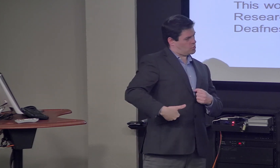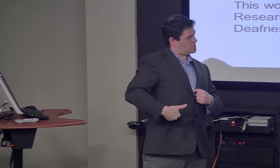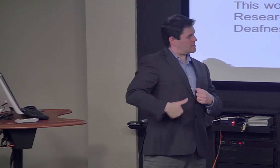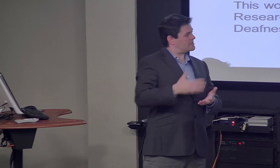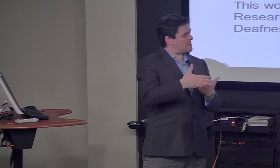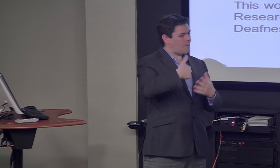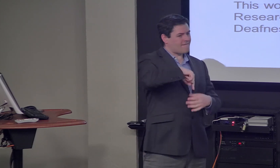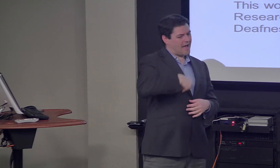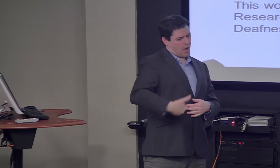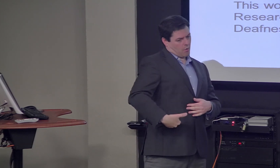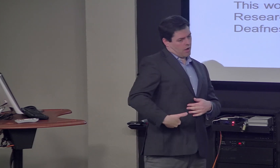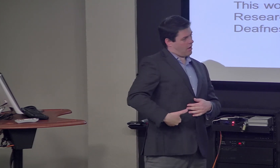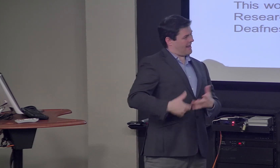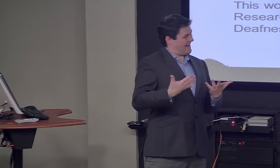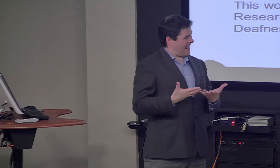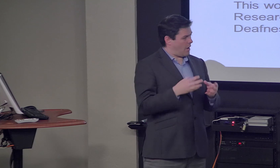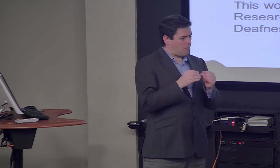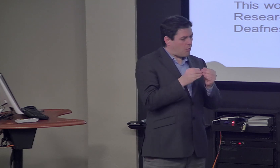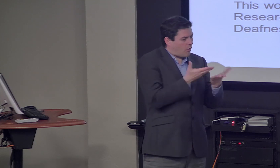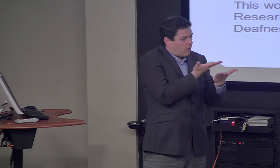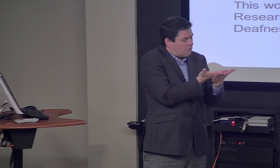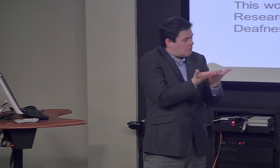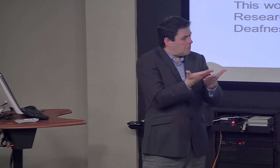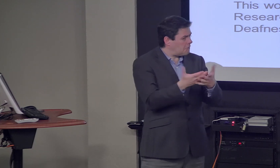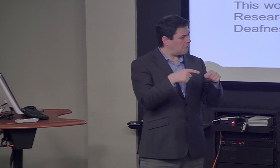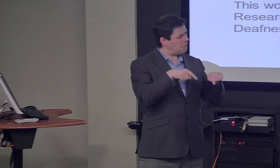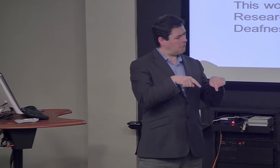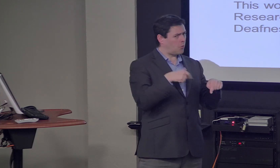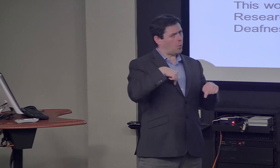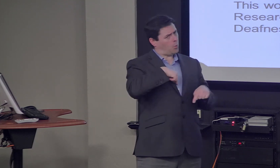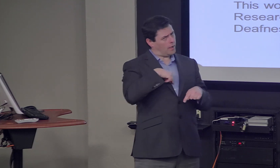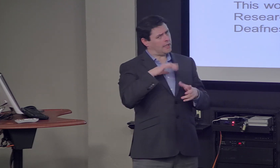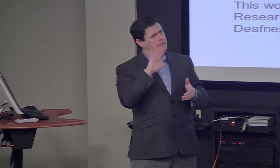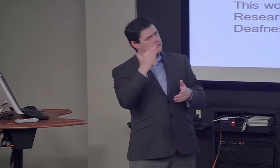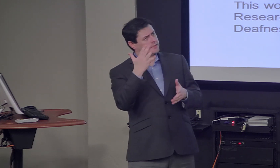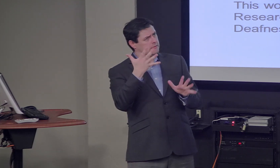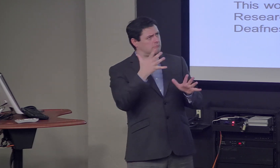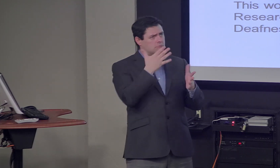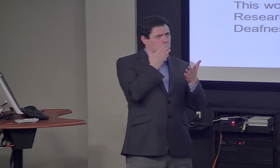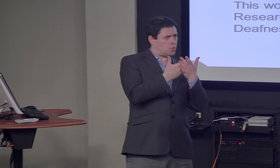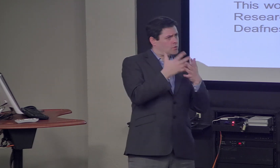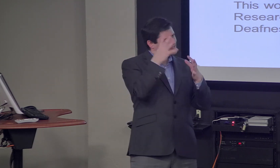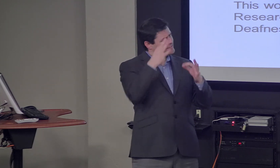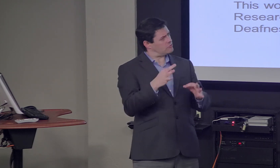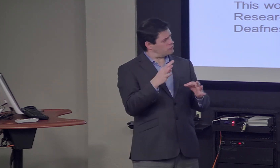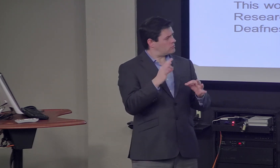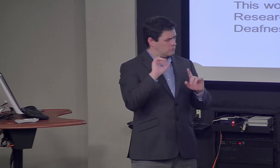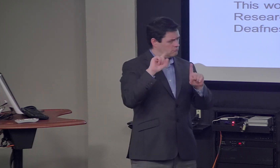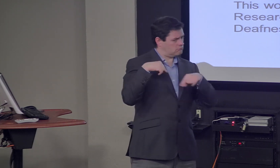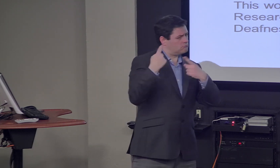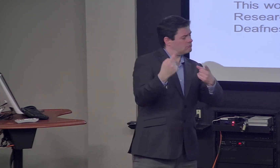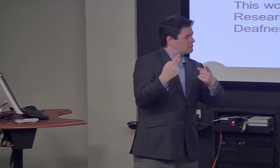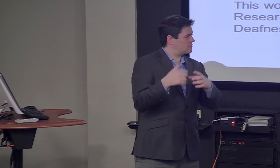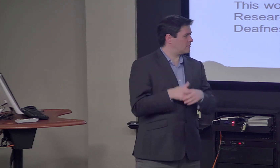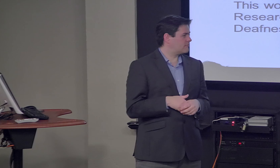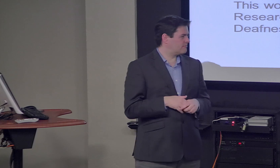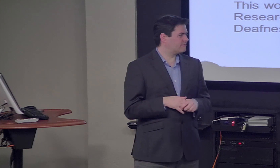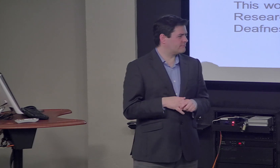be a proficient interpreter. So we do have some kind of understood ways that we go about assessing a person's suitability,